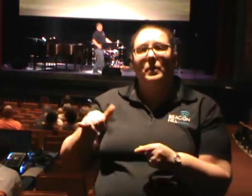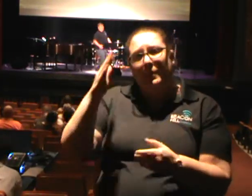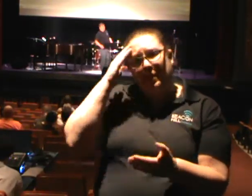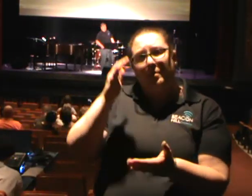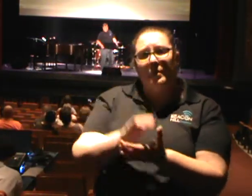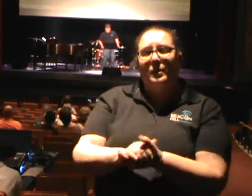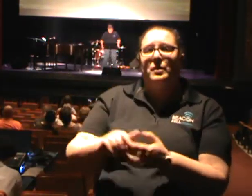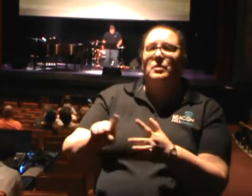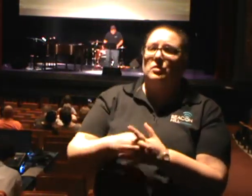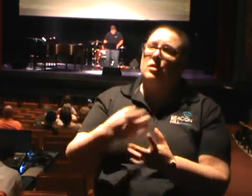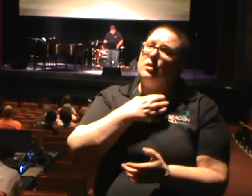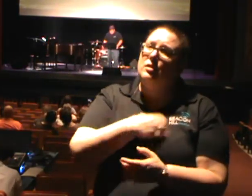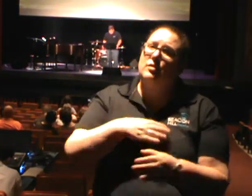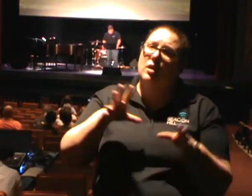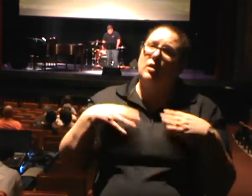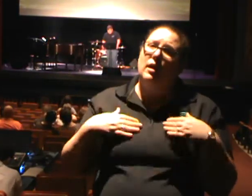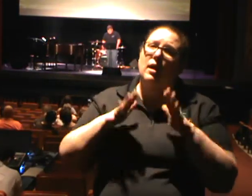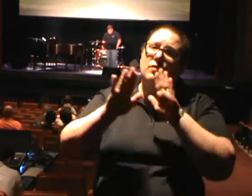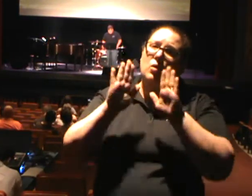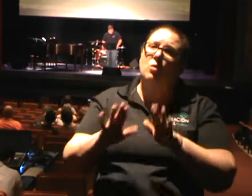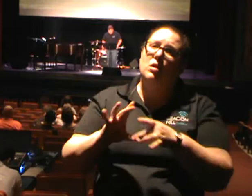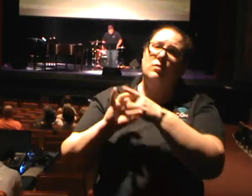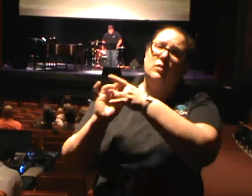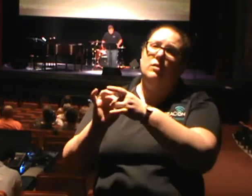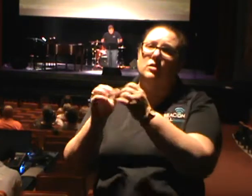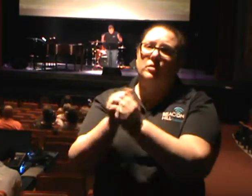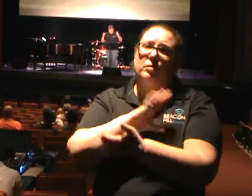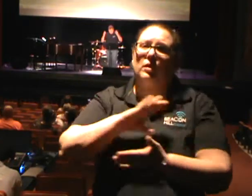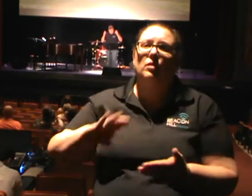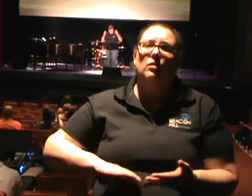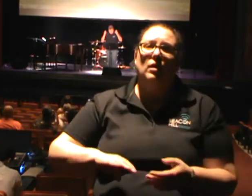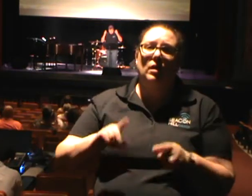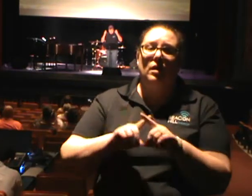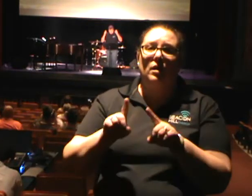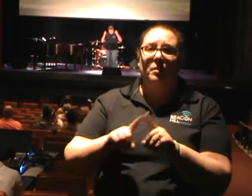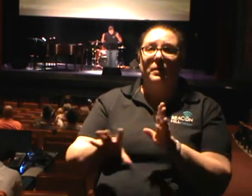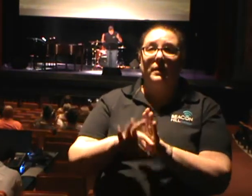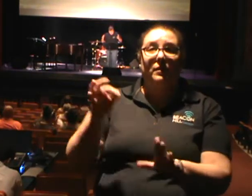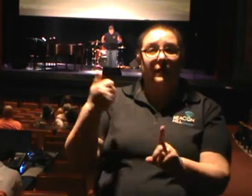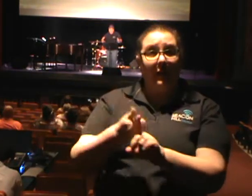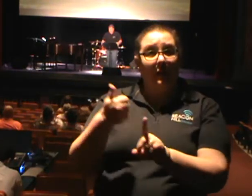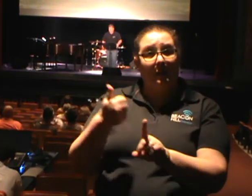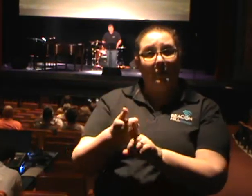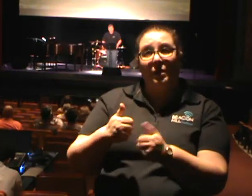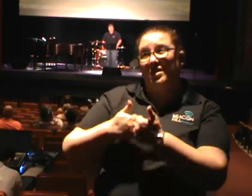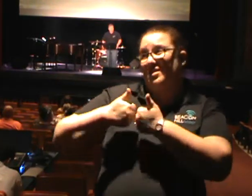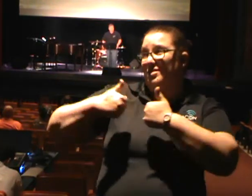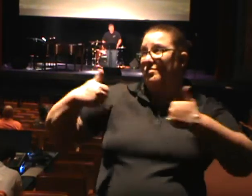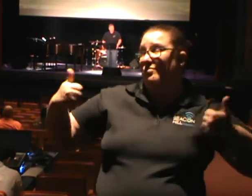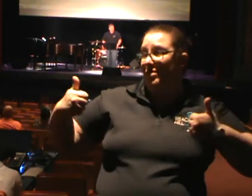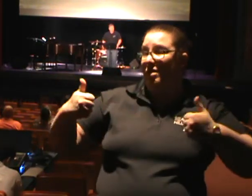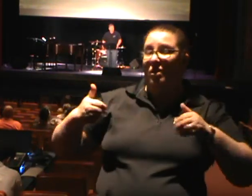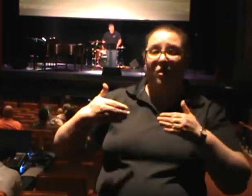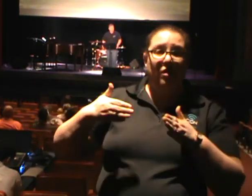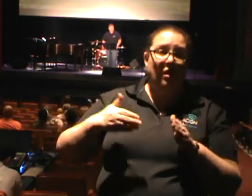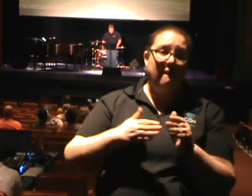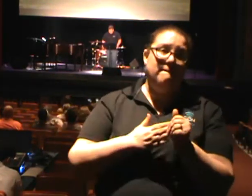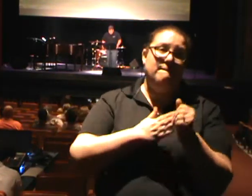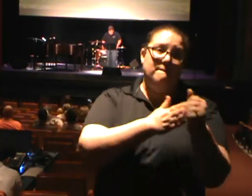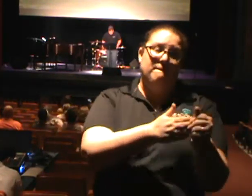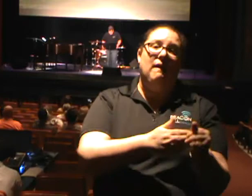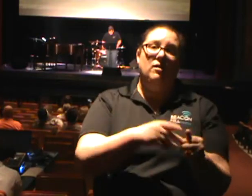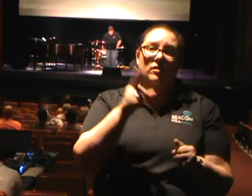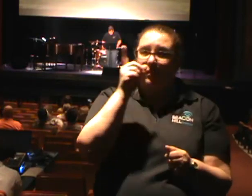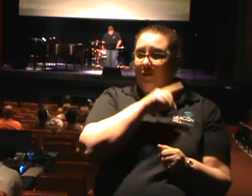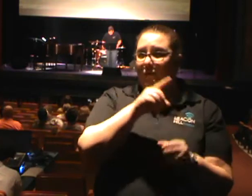off desiring to have this great relationship with Christ. And yet they have found themselves so far away, following false teachers,